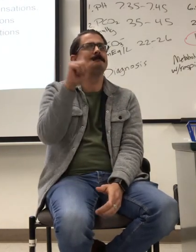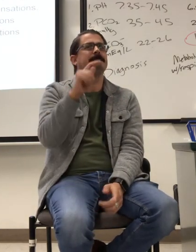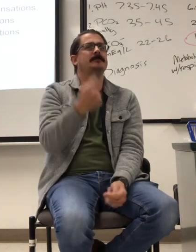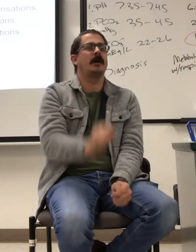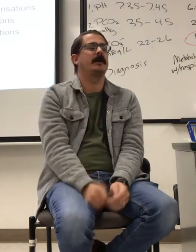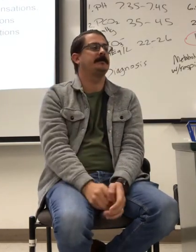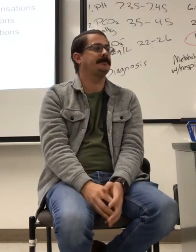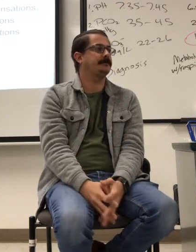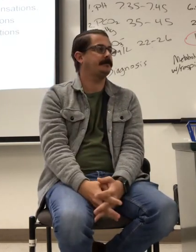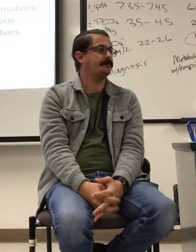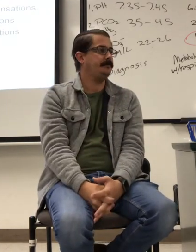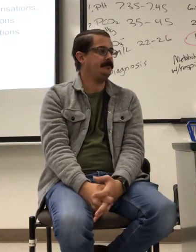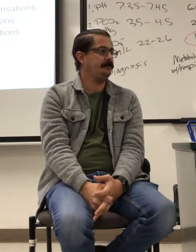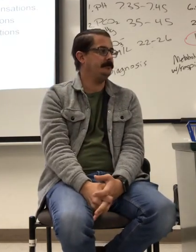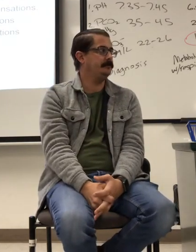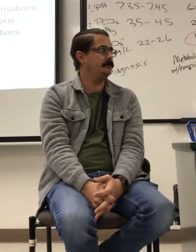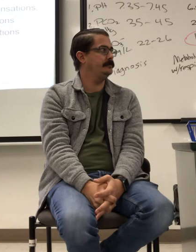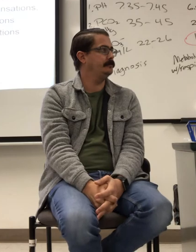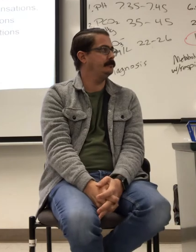work it out.